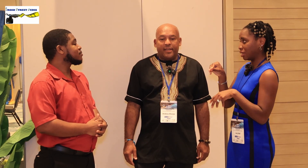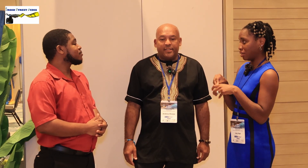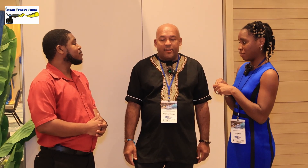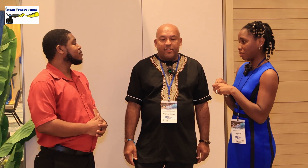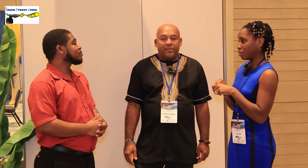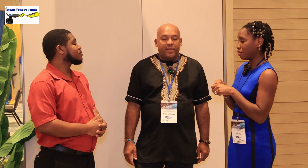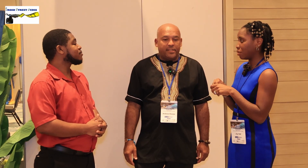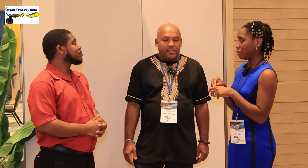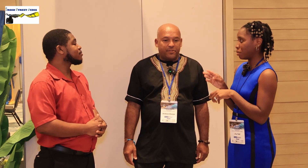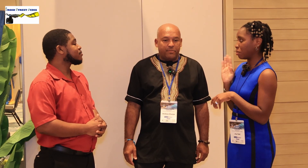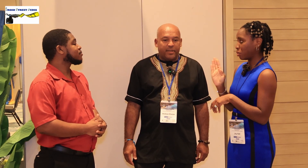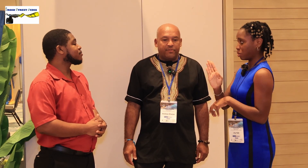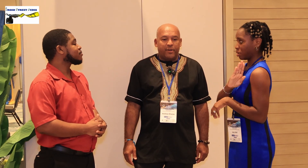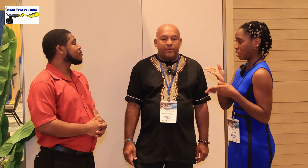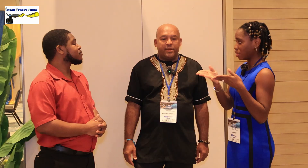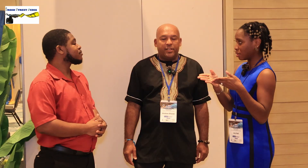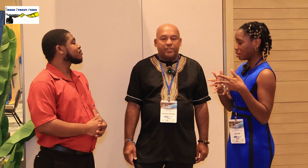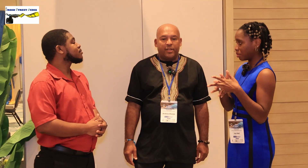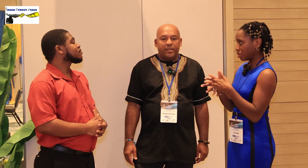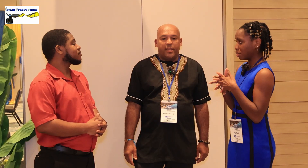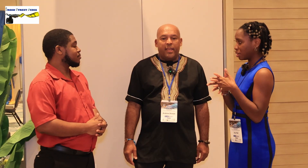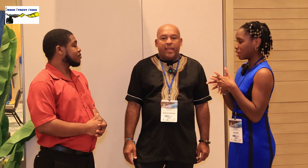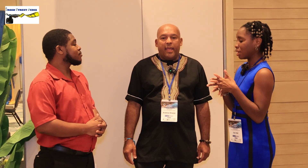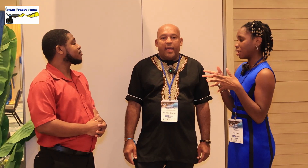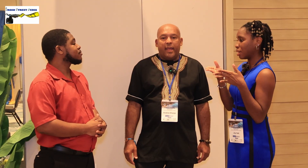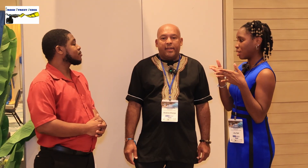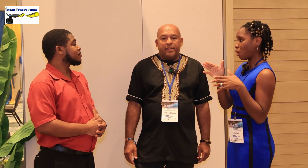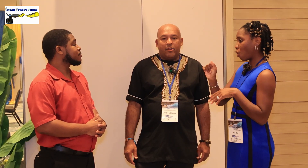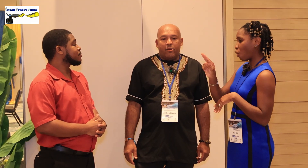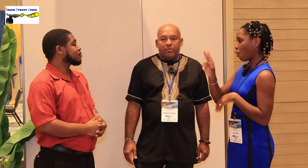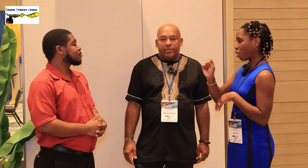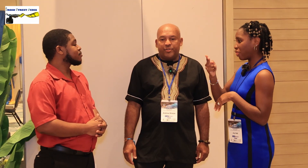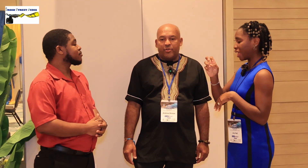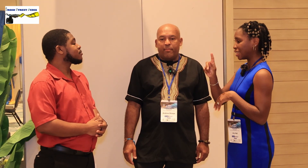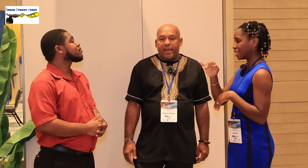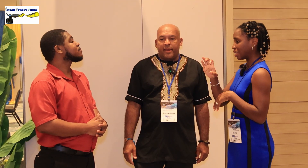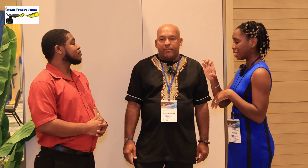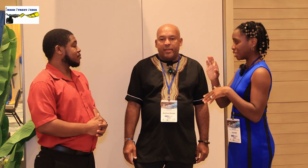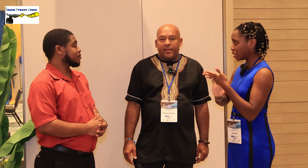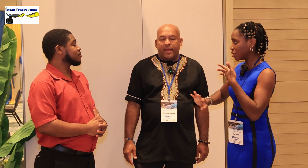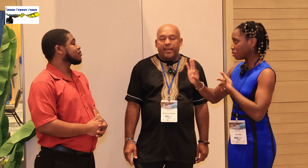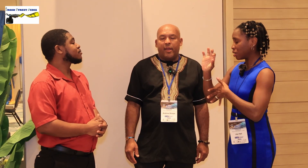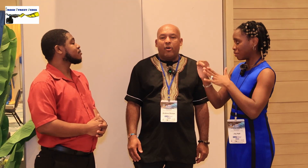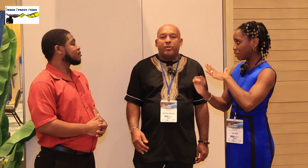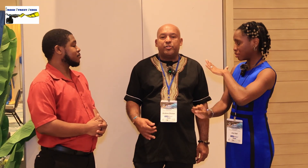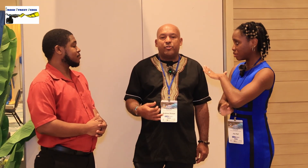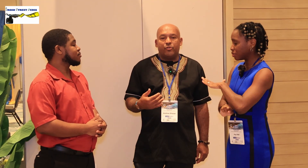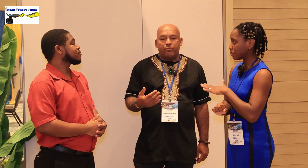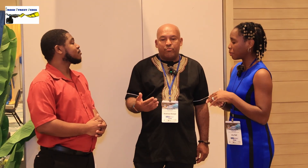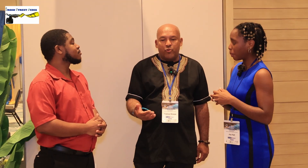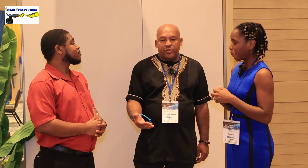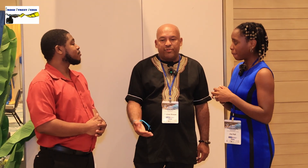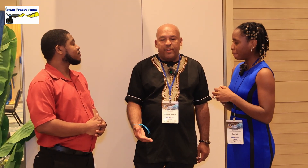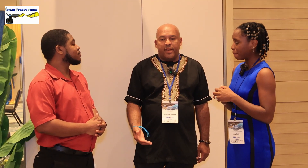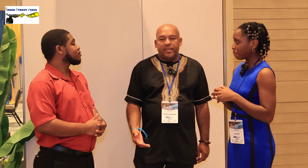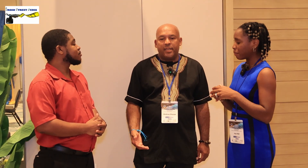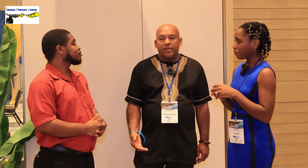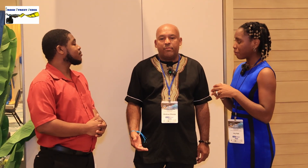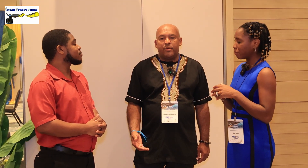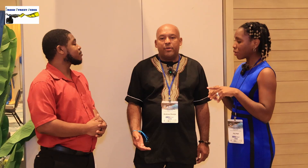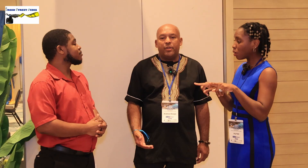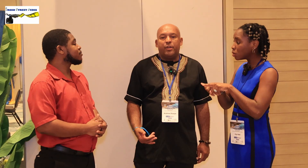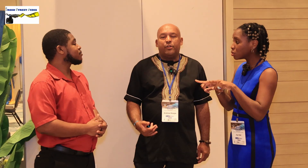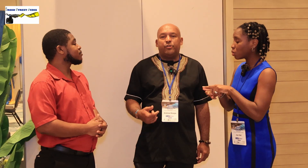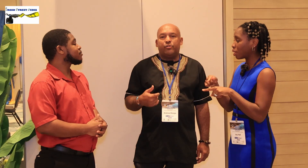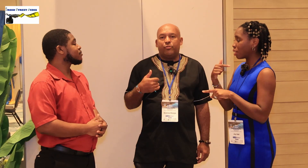the US on Authentic Caribbean Foundation, and he always reminds me, and I also motivate